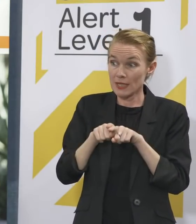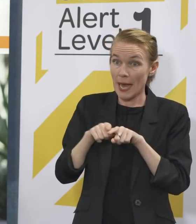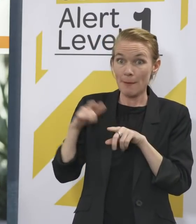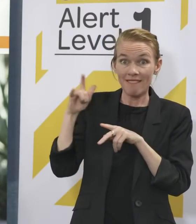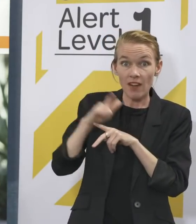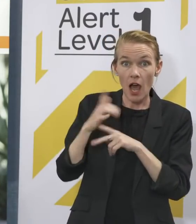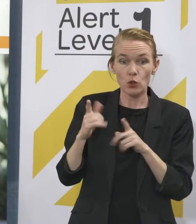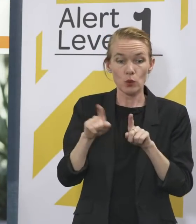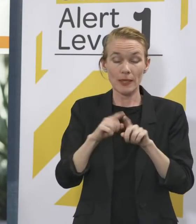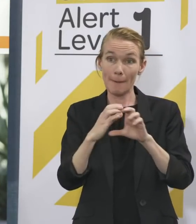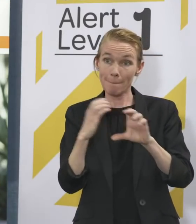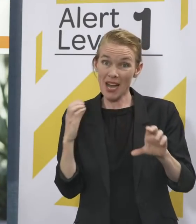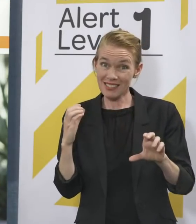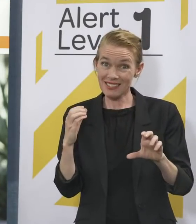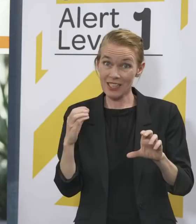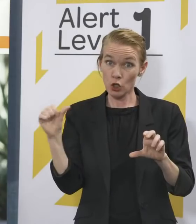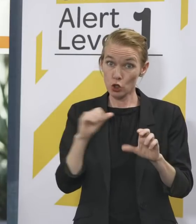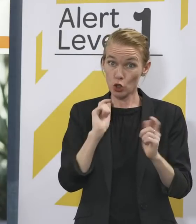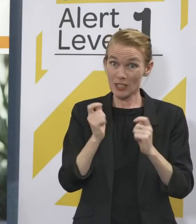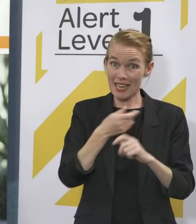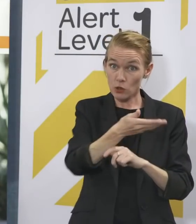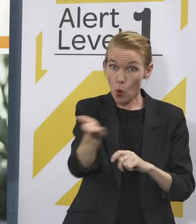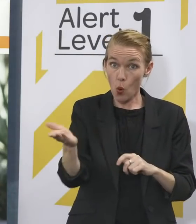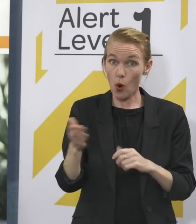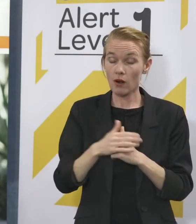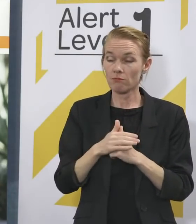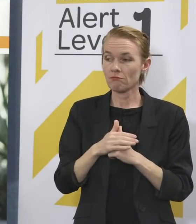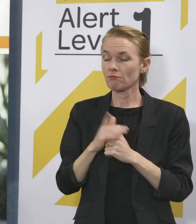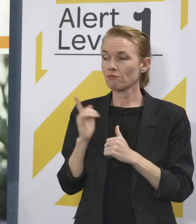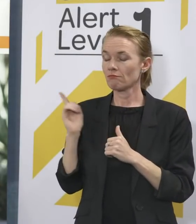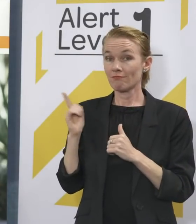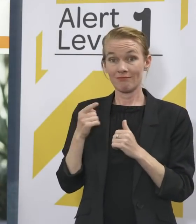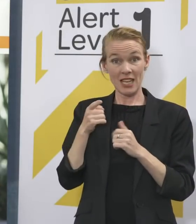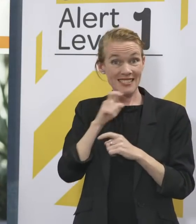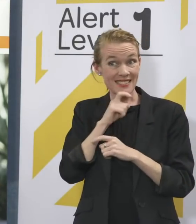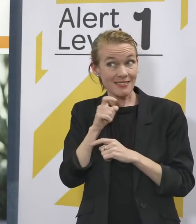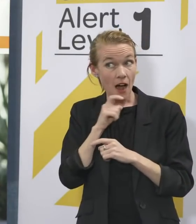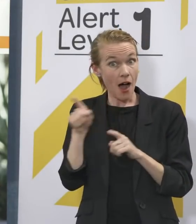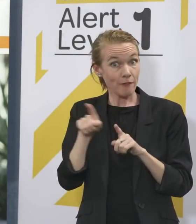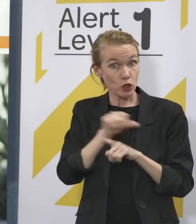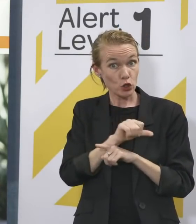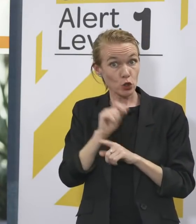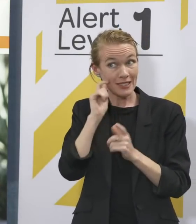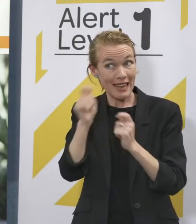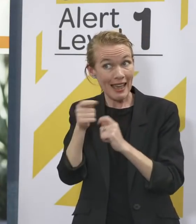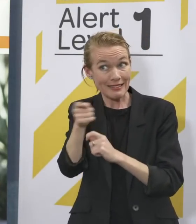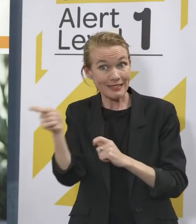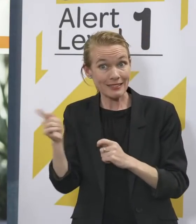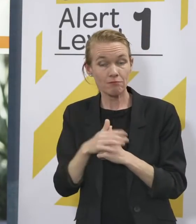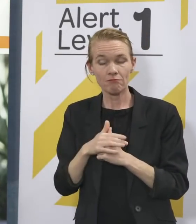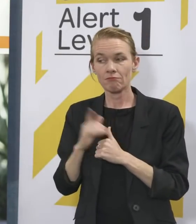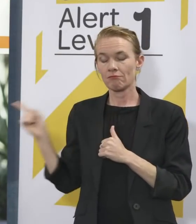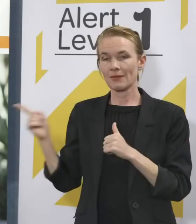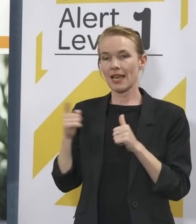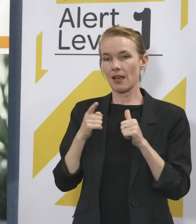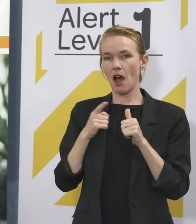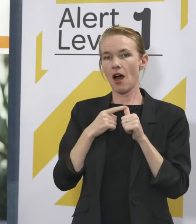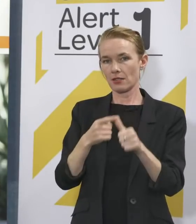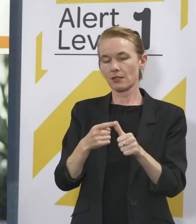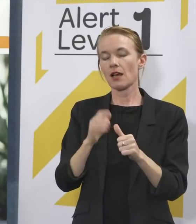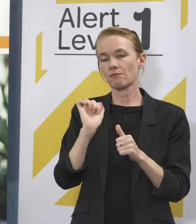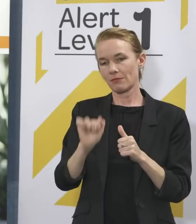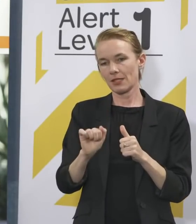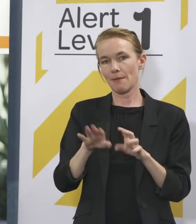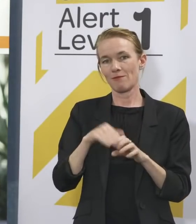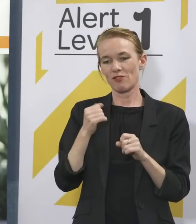Australia, where we've subsequently identified air crew who are here. We've isolated them and they've been tested.